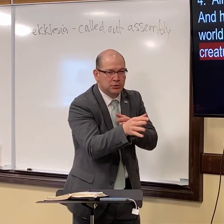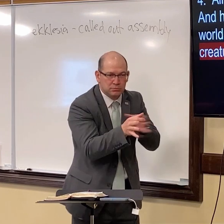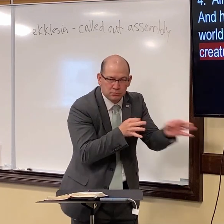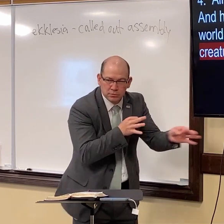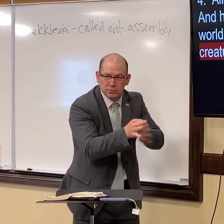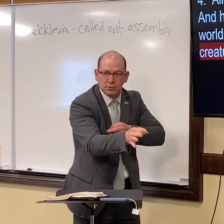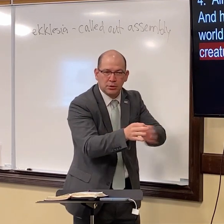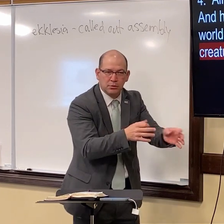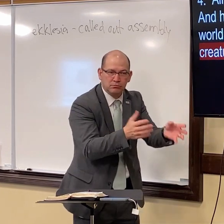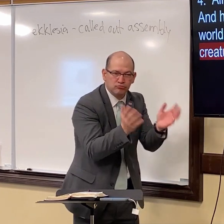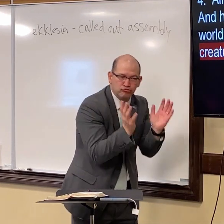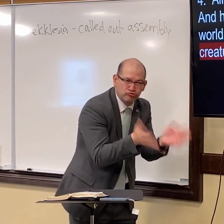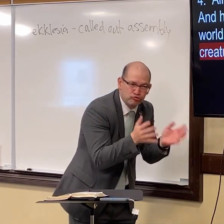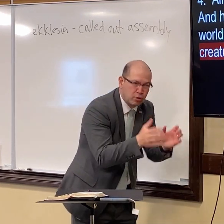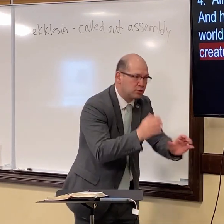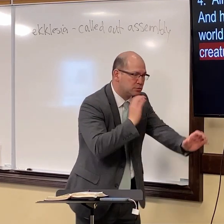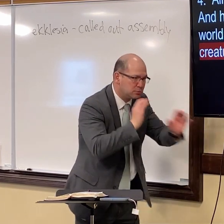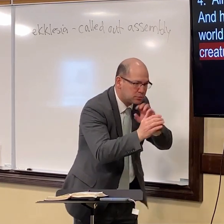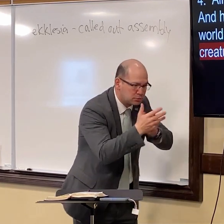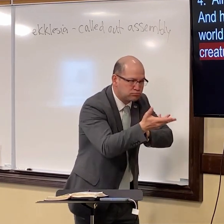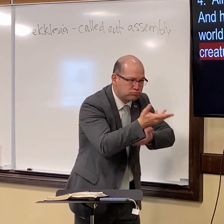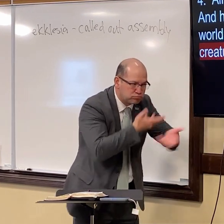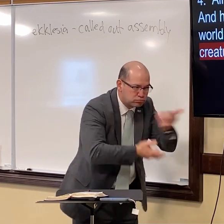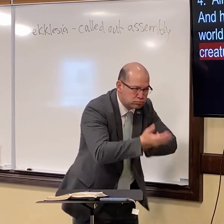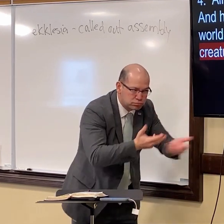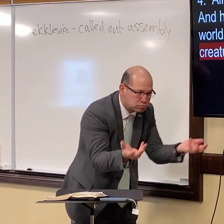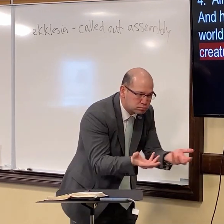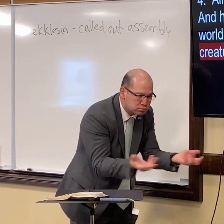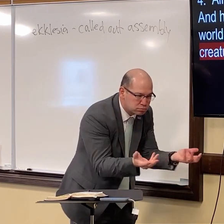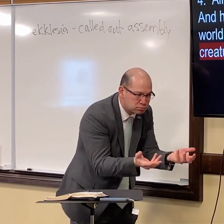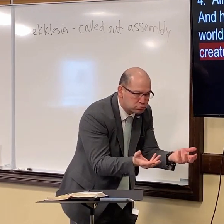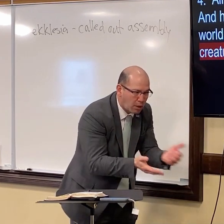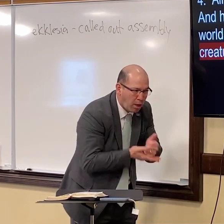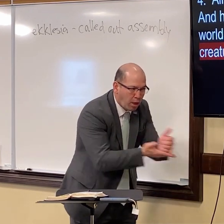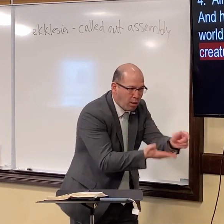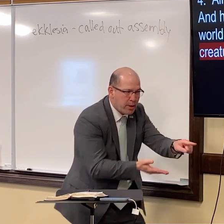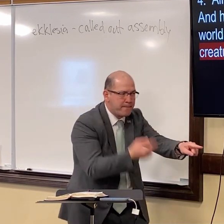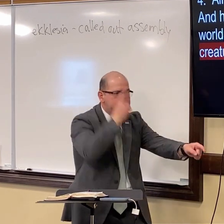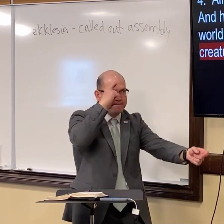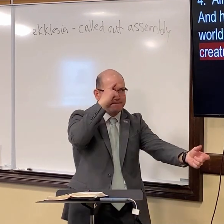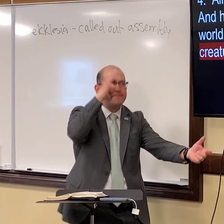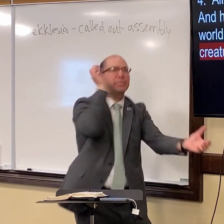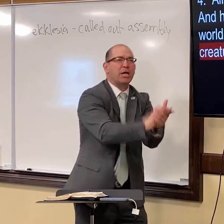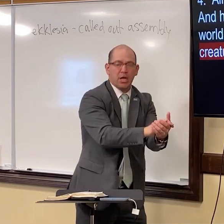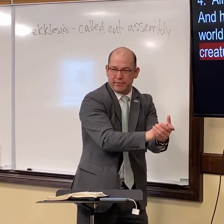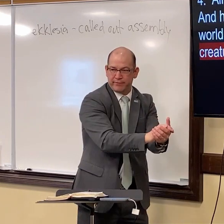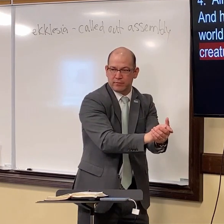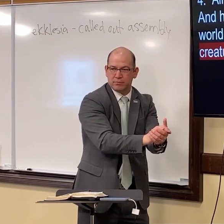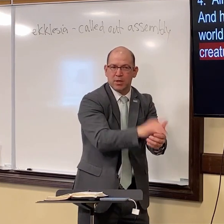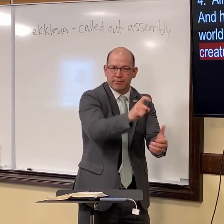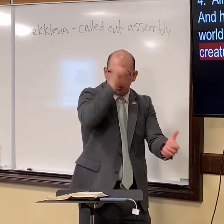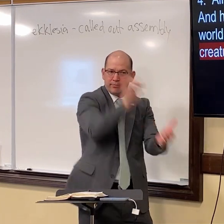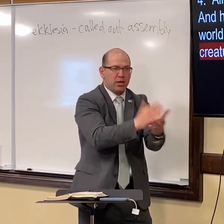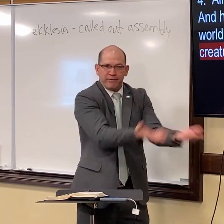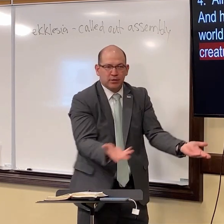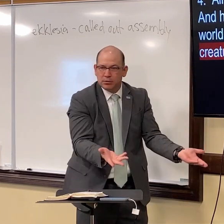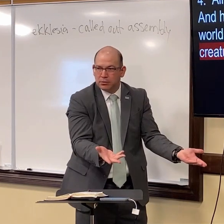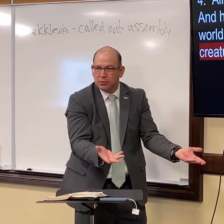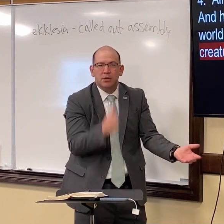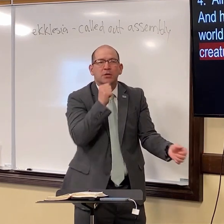believing? And then you can explain a little bit more, communicate a little bit more, and help them to understand and help them to believe.